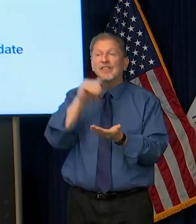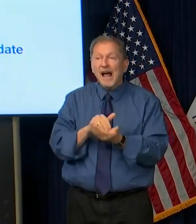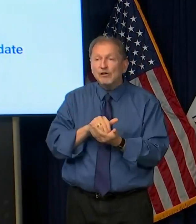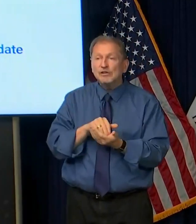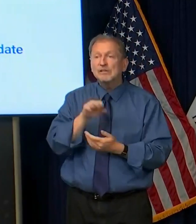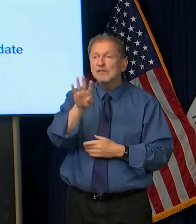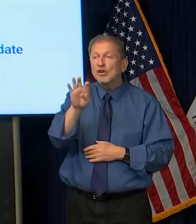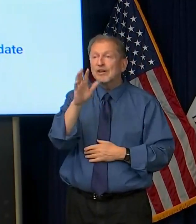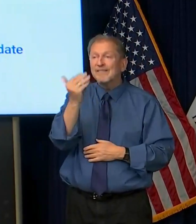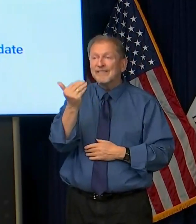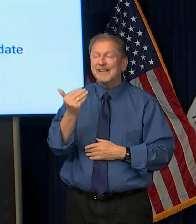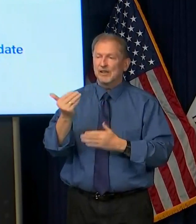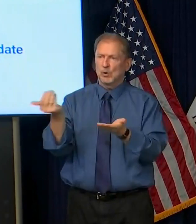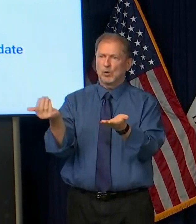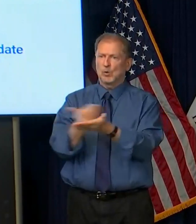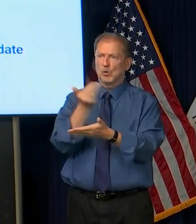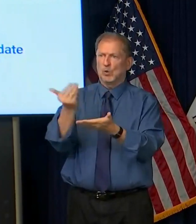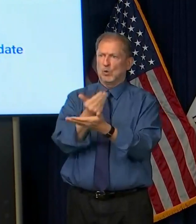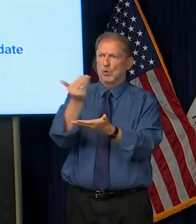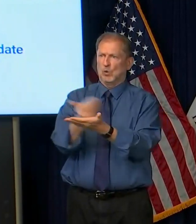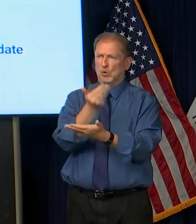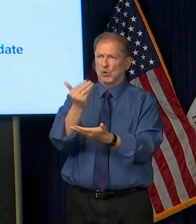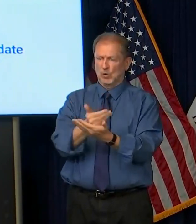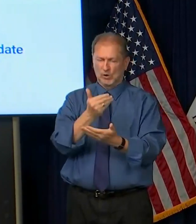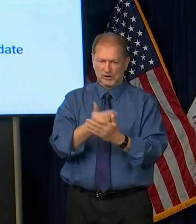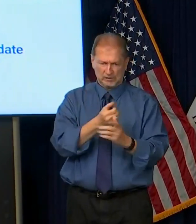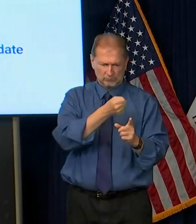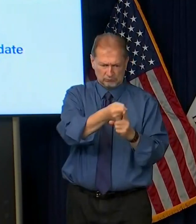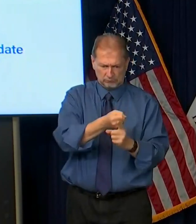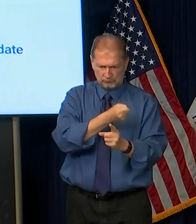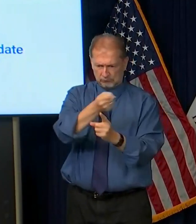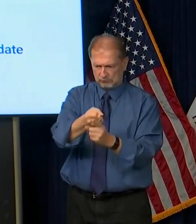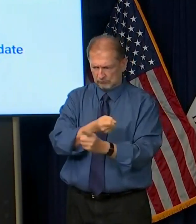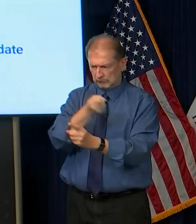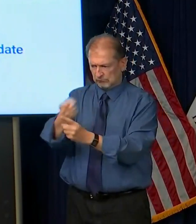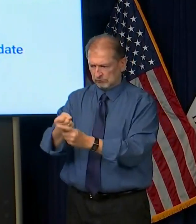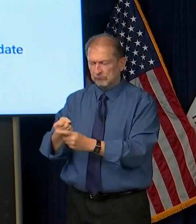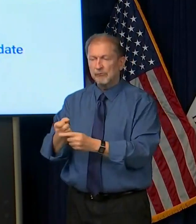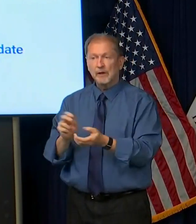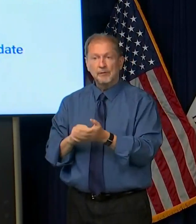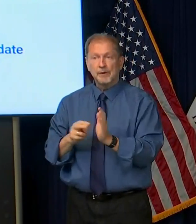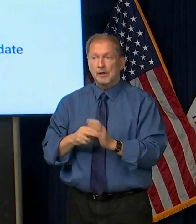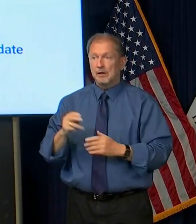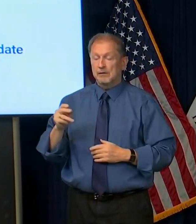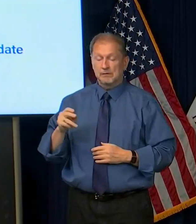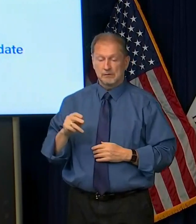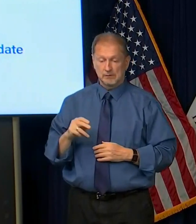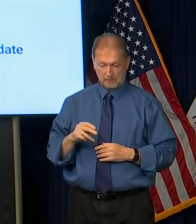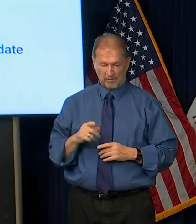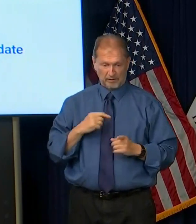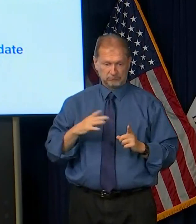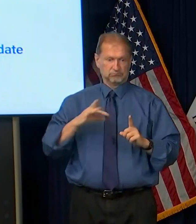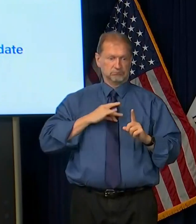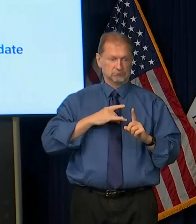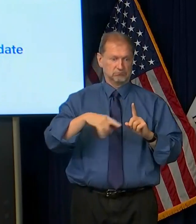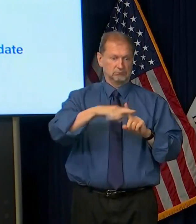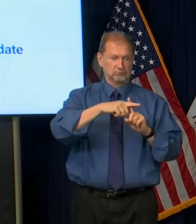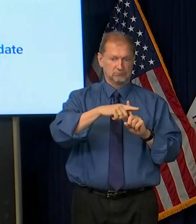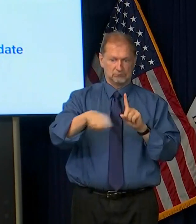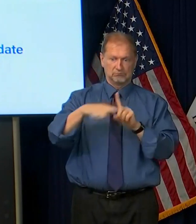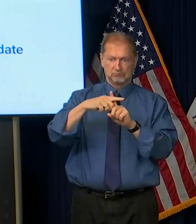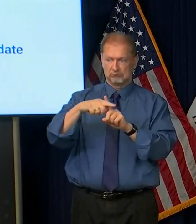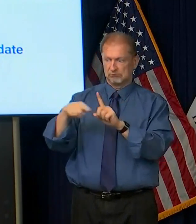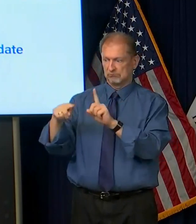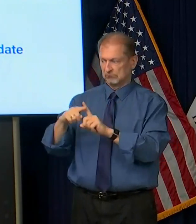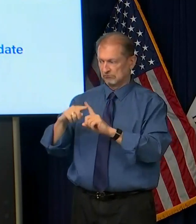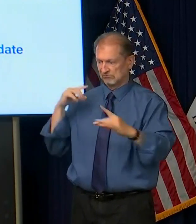15,415 new cases, new individuals in Illinois that were not previously diagnosed with COVID-19 have been reported, for